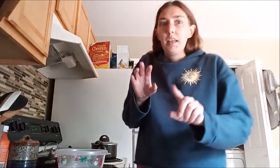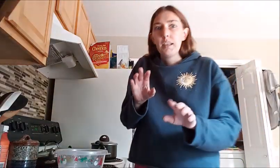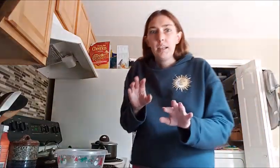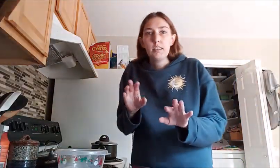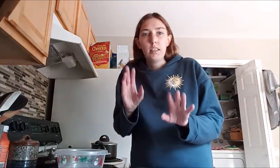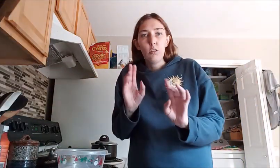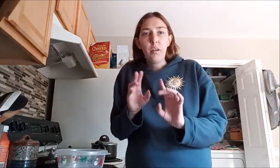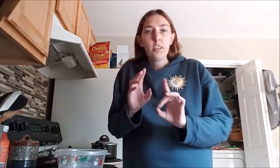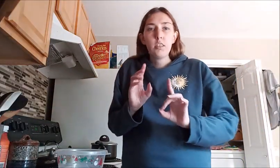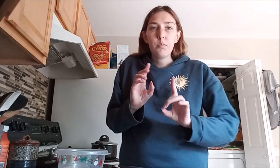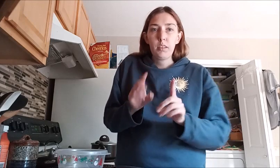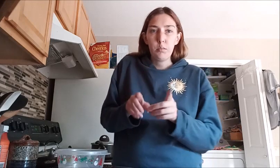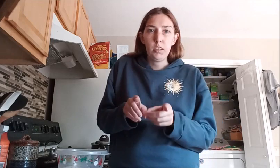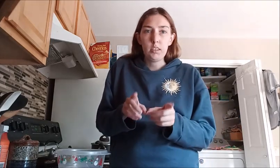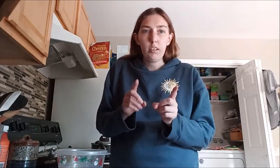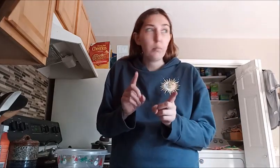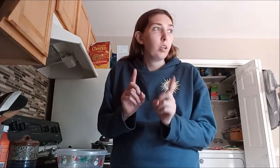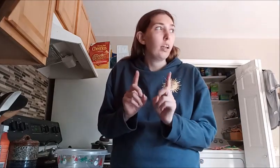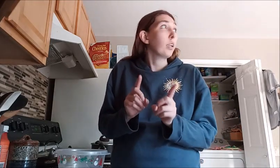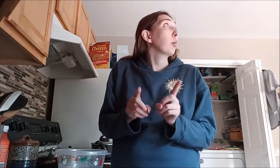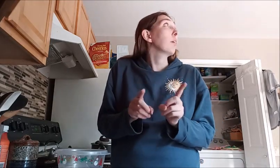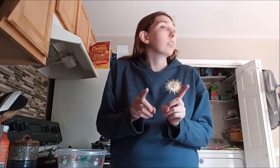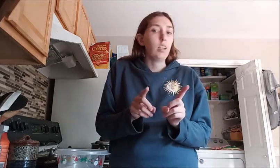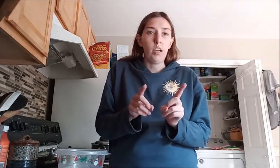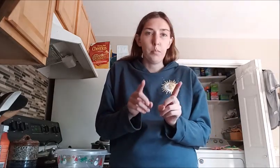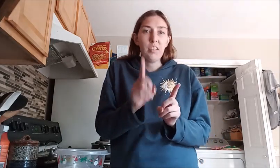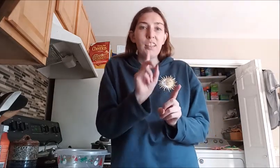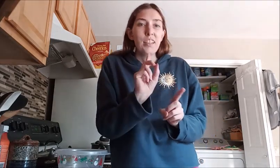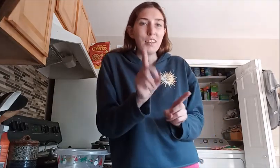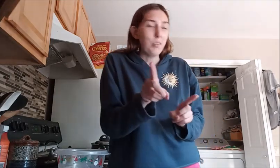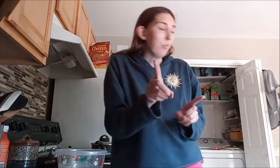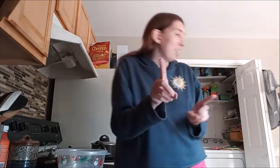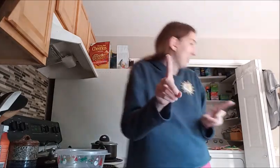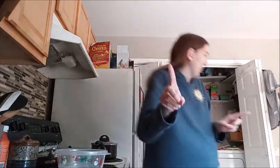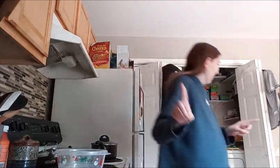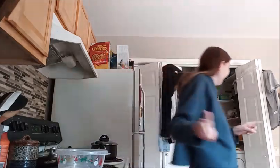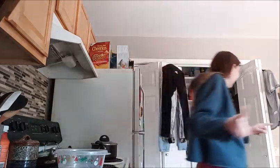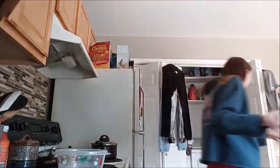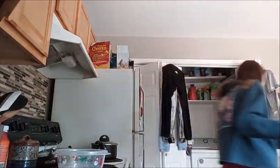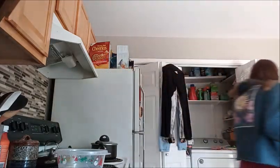Hey guys, I do apologize if my camera cuts out at any moment in time. Give me 1 second.